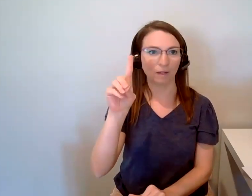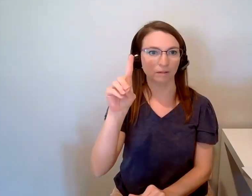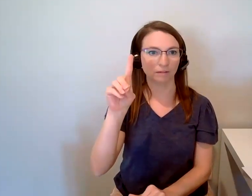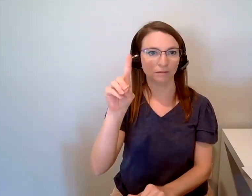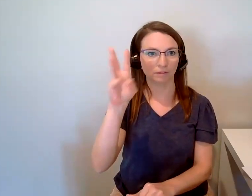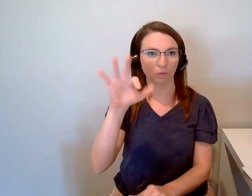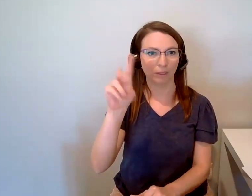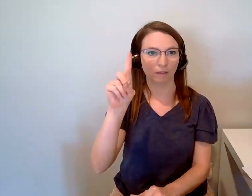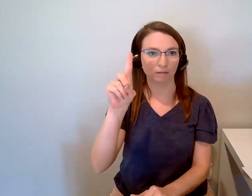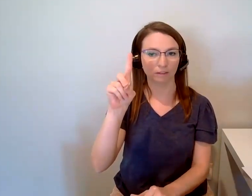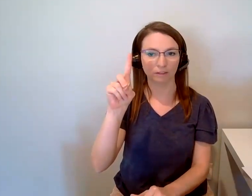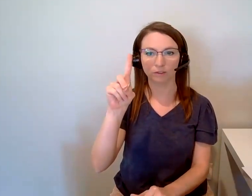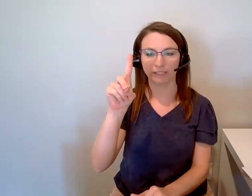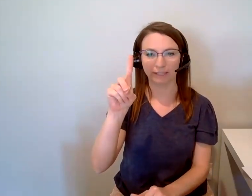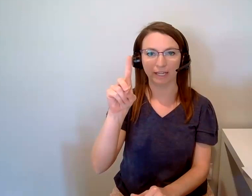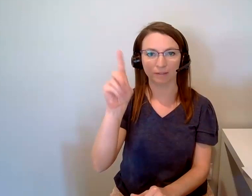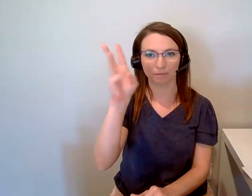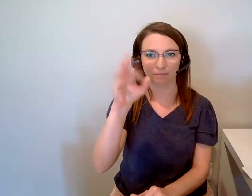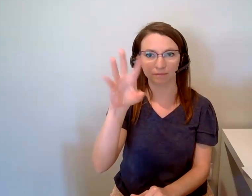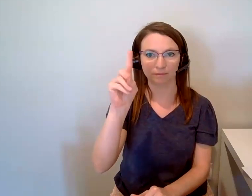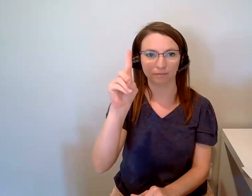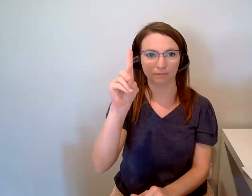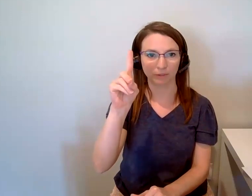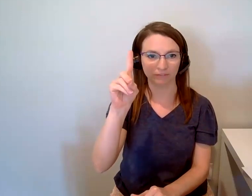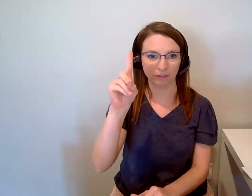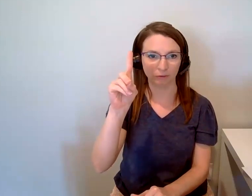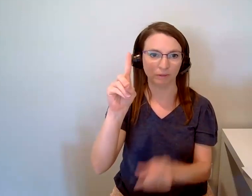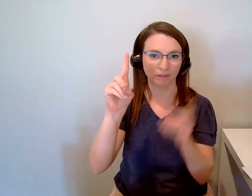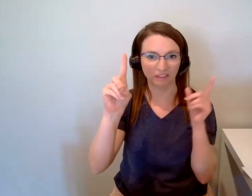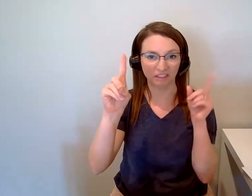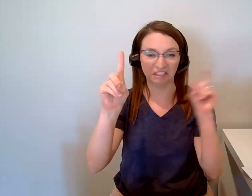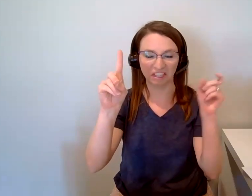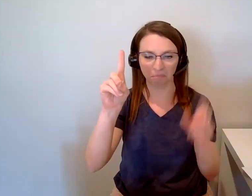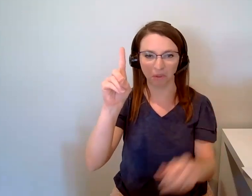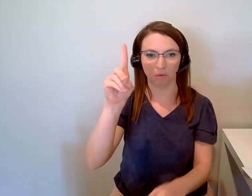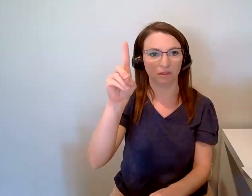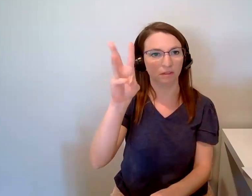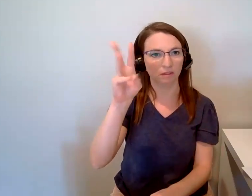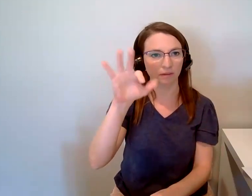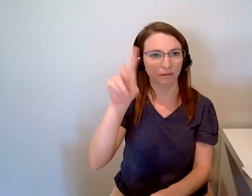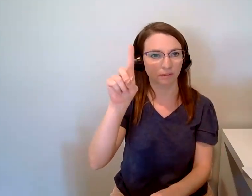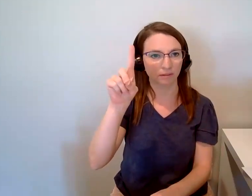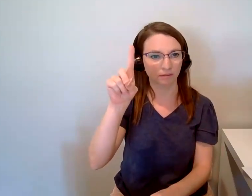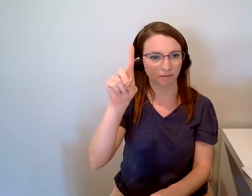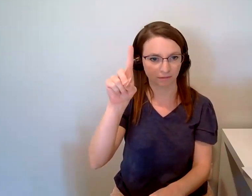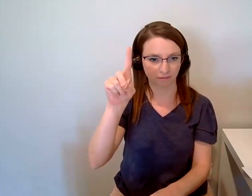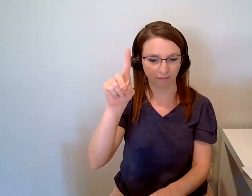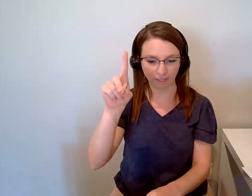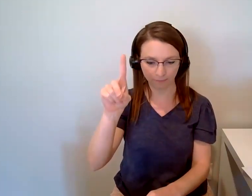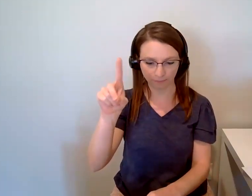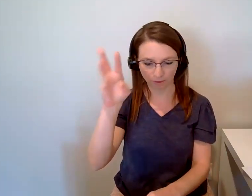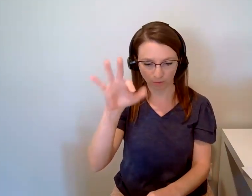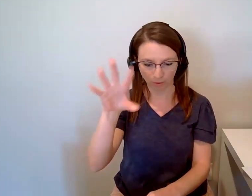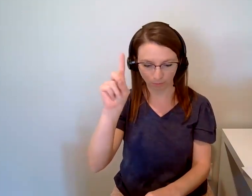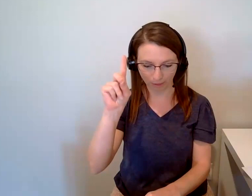Wild. Wild. It looks like that when it's being spelled in deaf mode. Okay. Wild.